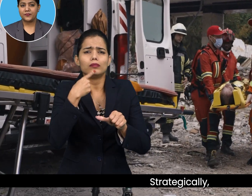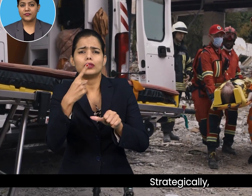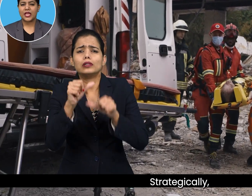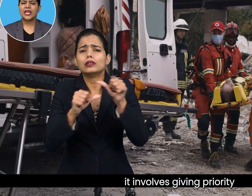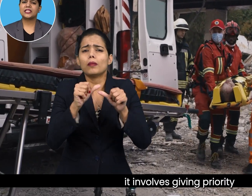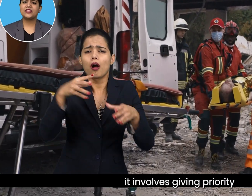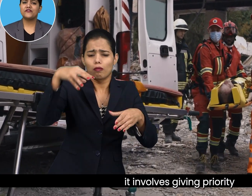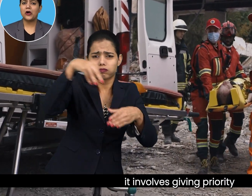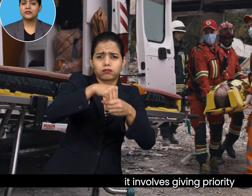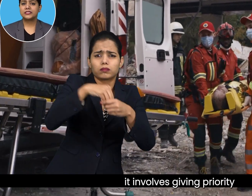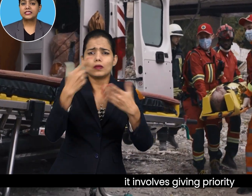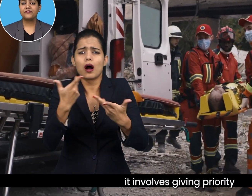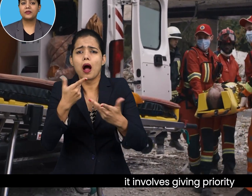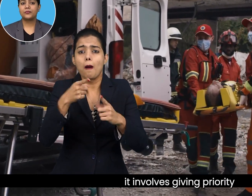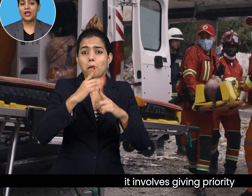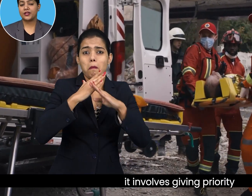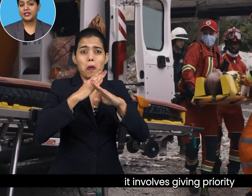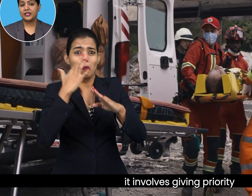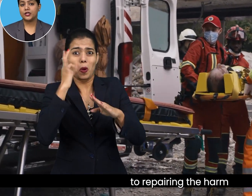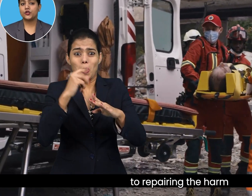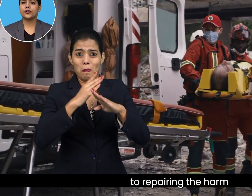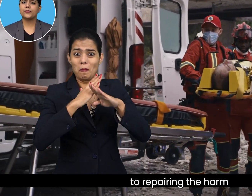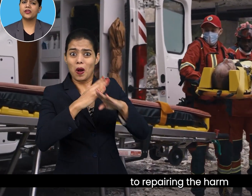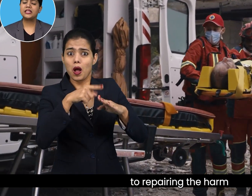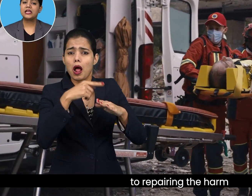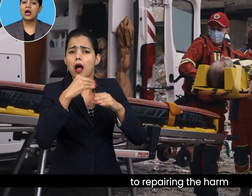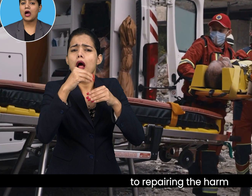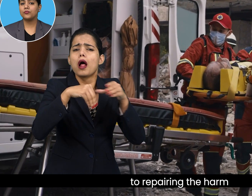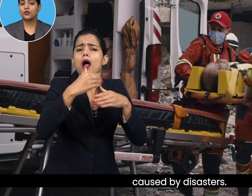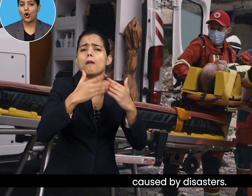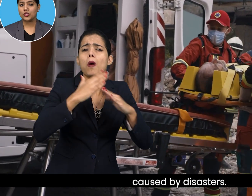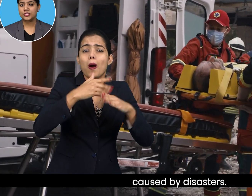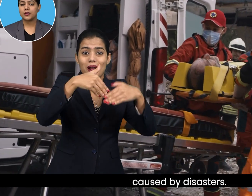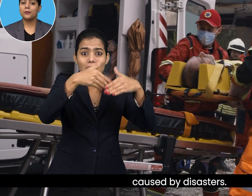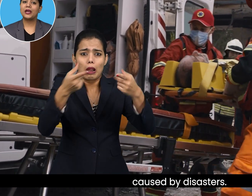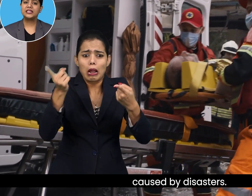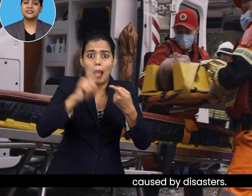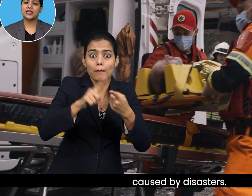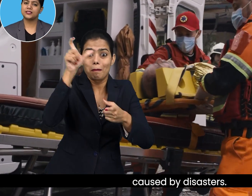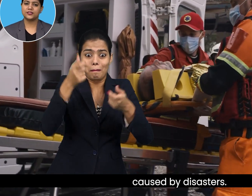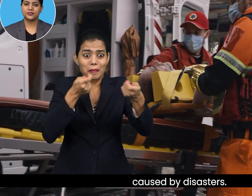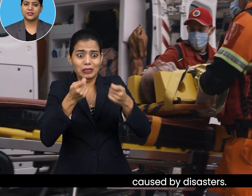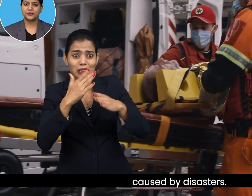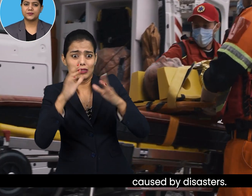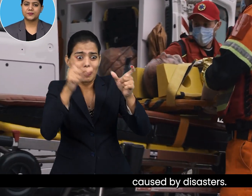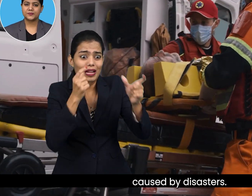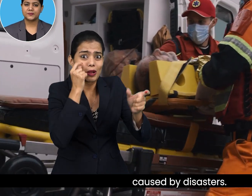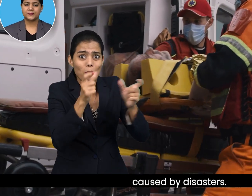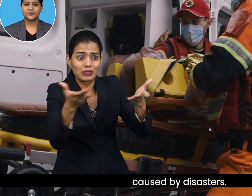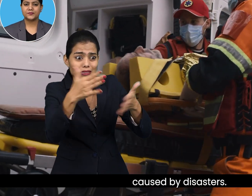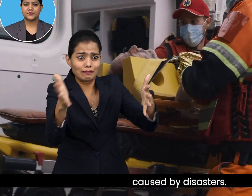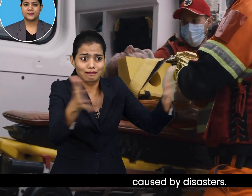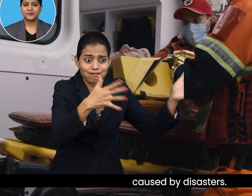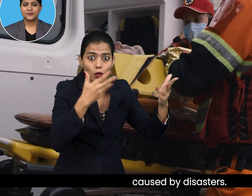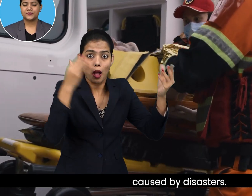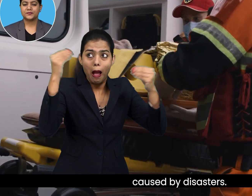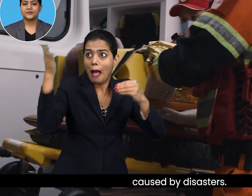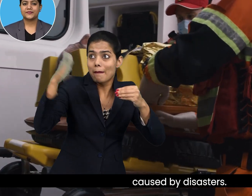Strategically, it involves giving priority to repairing the harm caused by disasters.